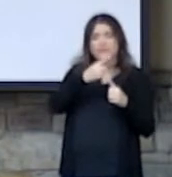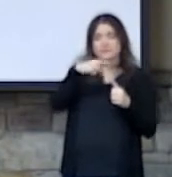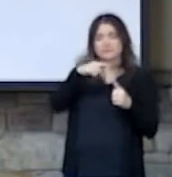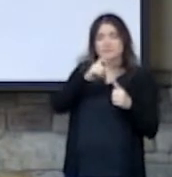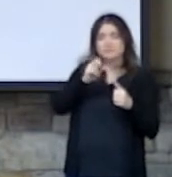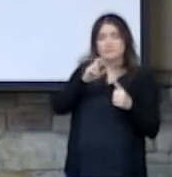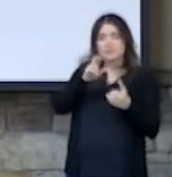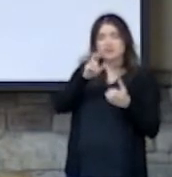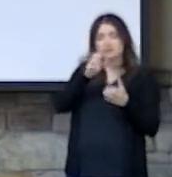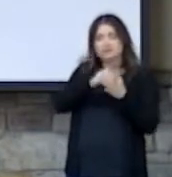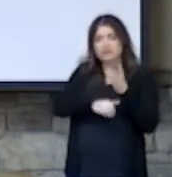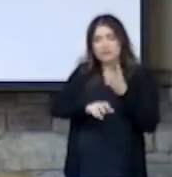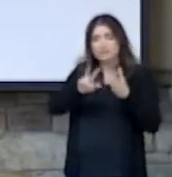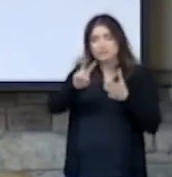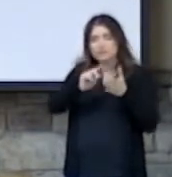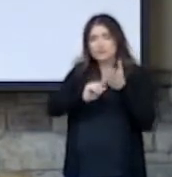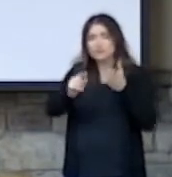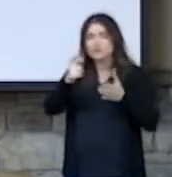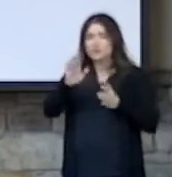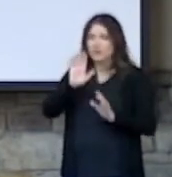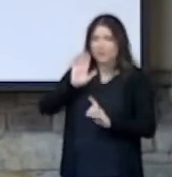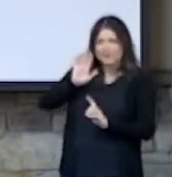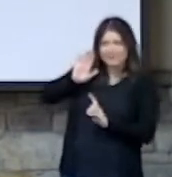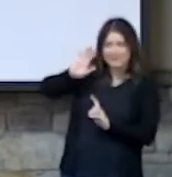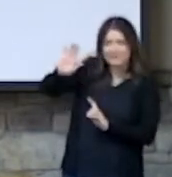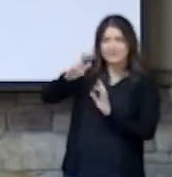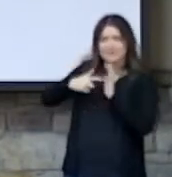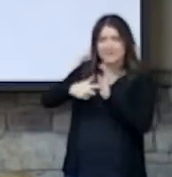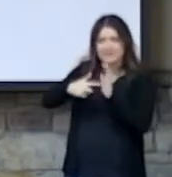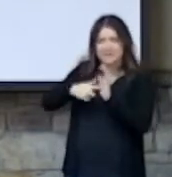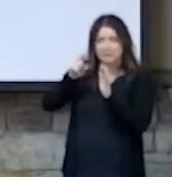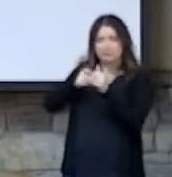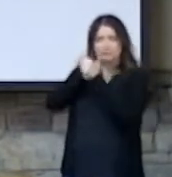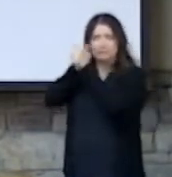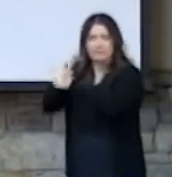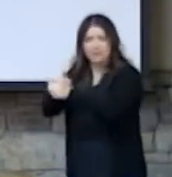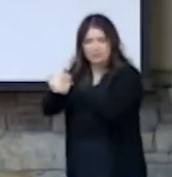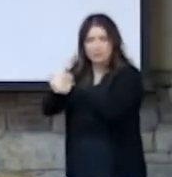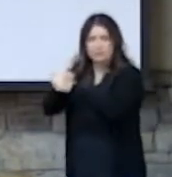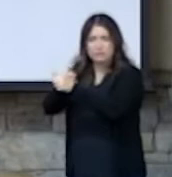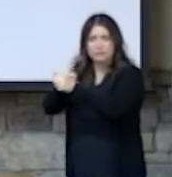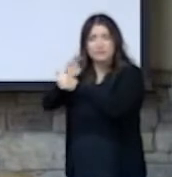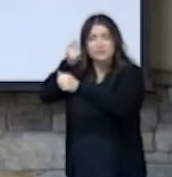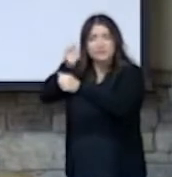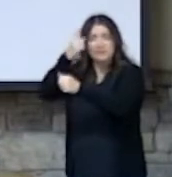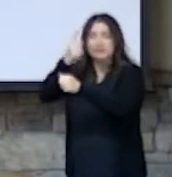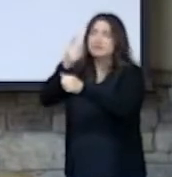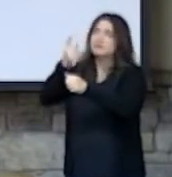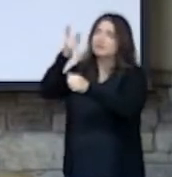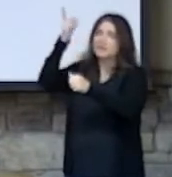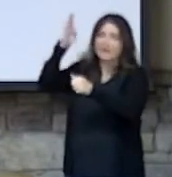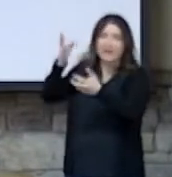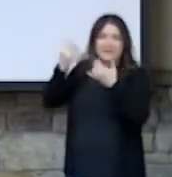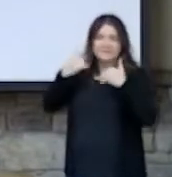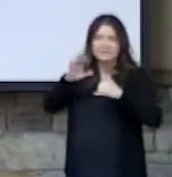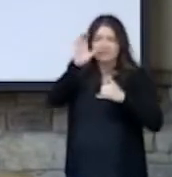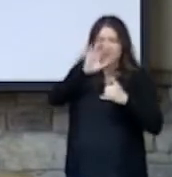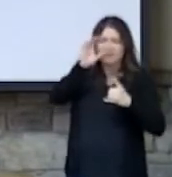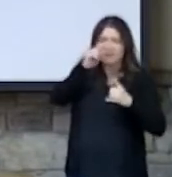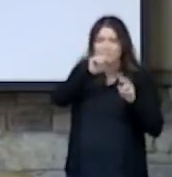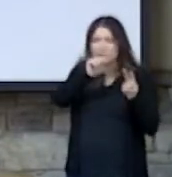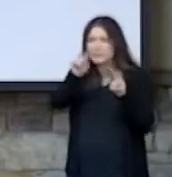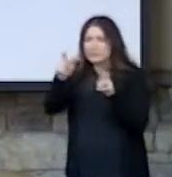that he's the example that we are to follow. So you see, God still is looking for those that would seek after